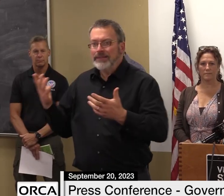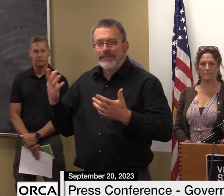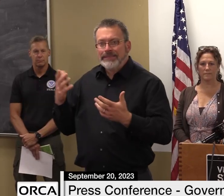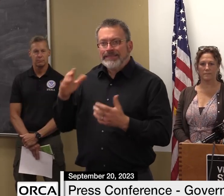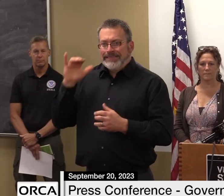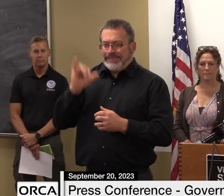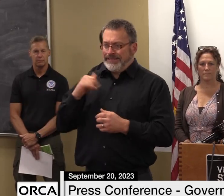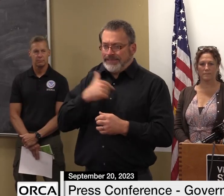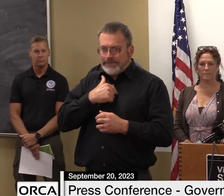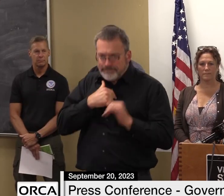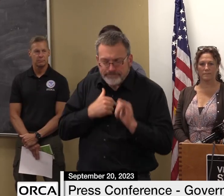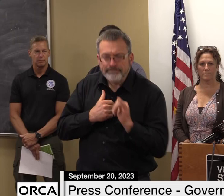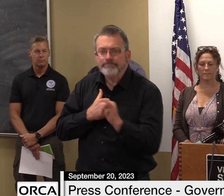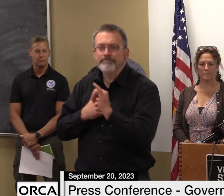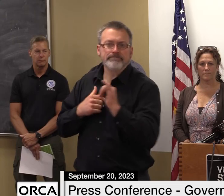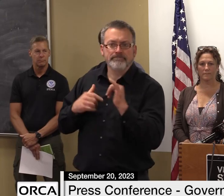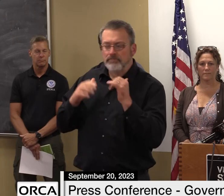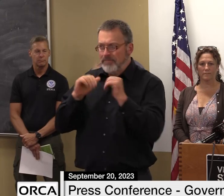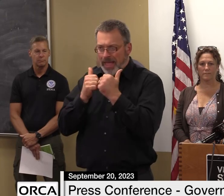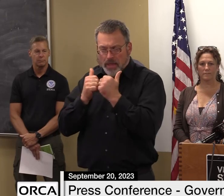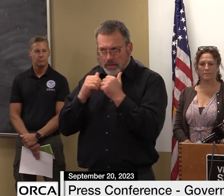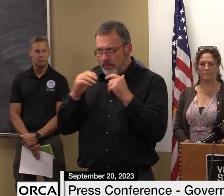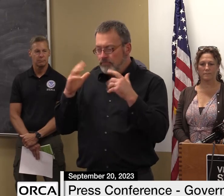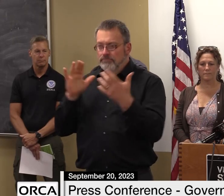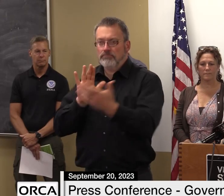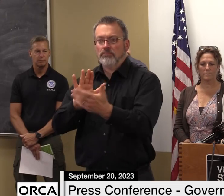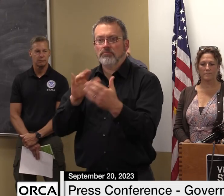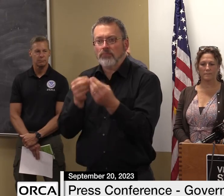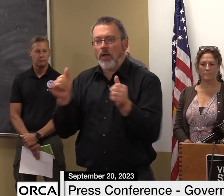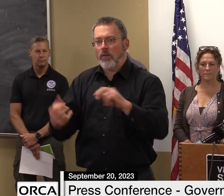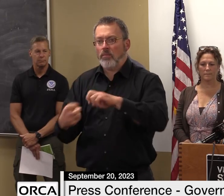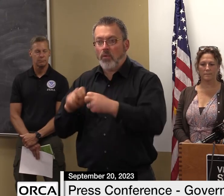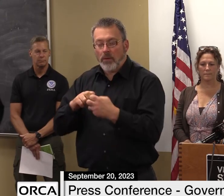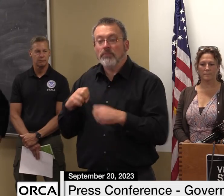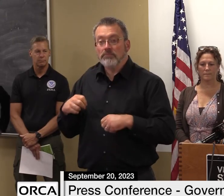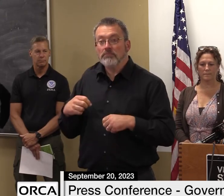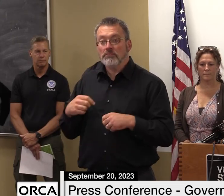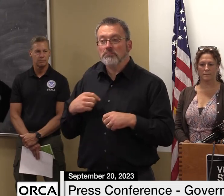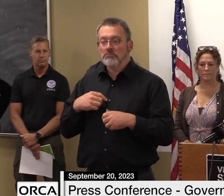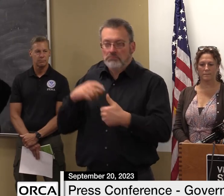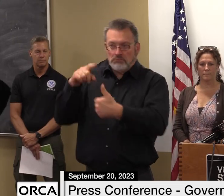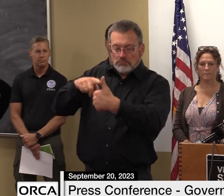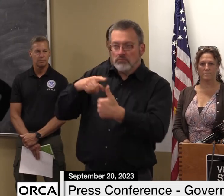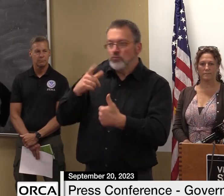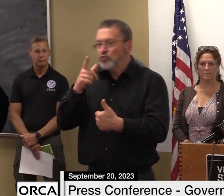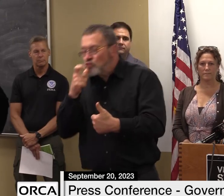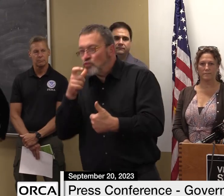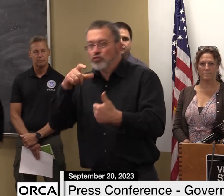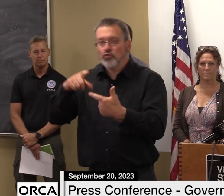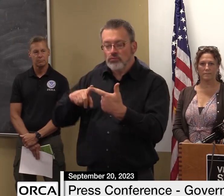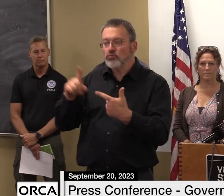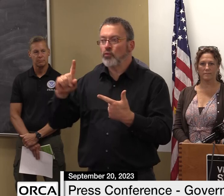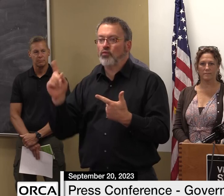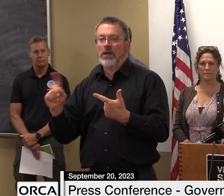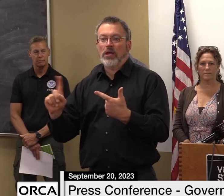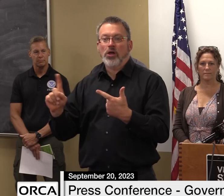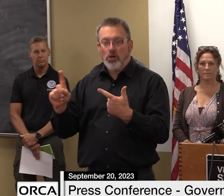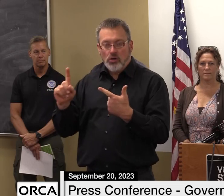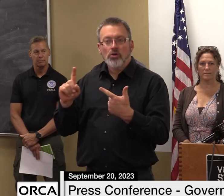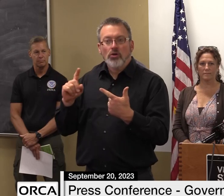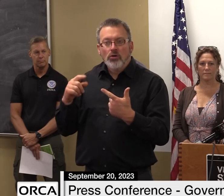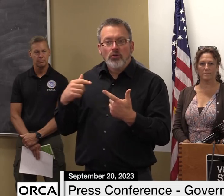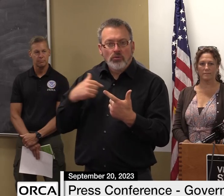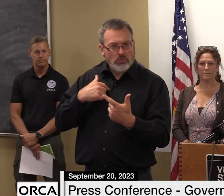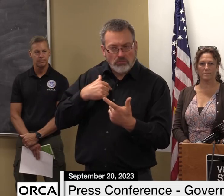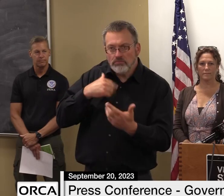can. But first, we need to know who and where they are. So we've been working to get the data